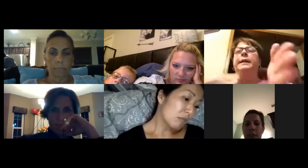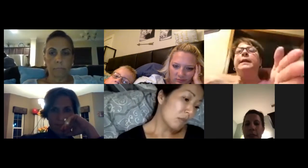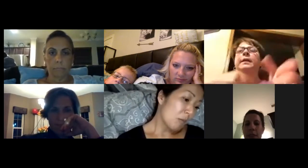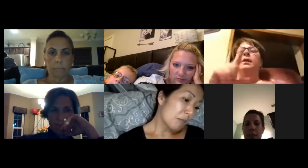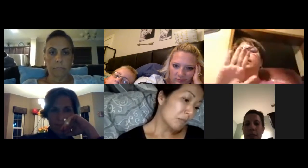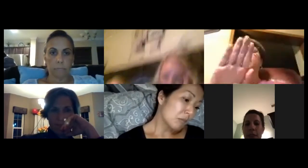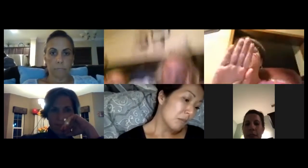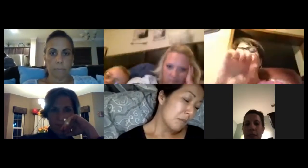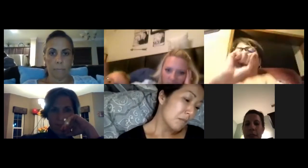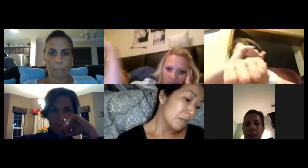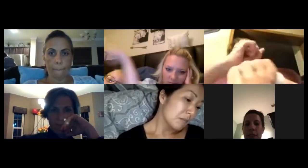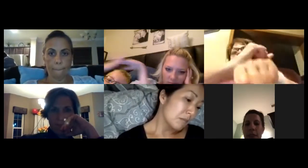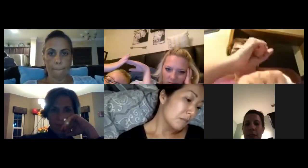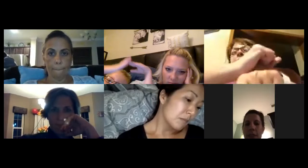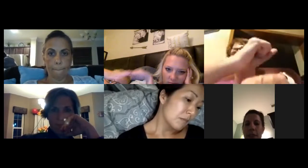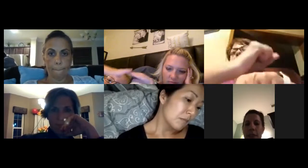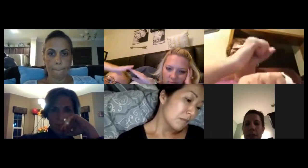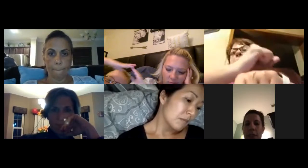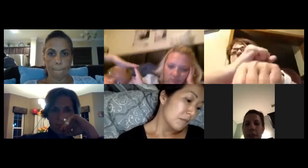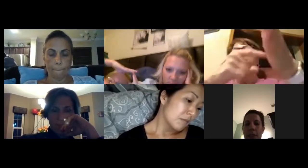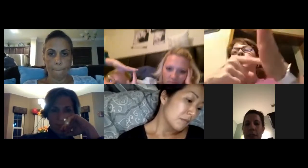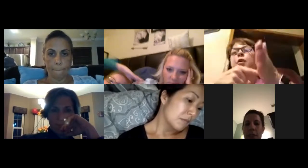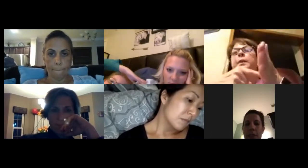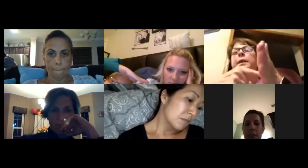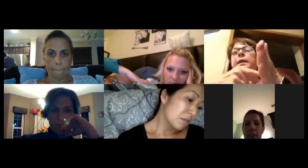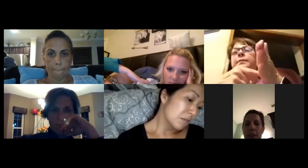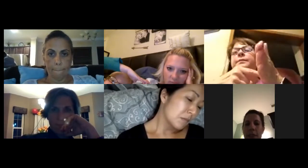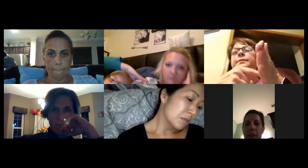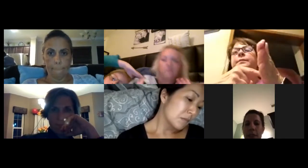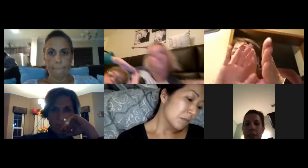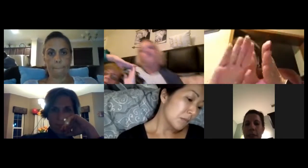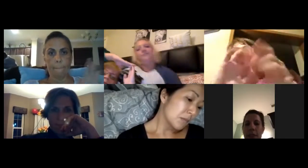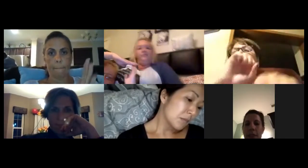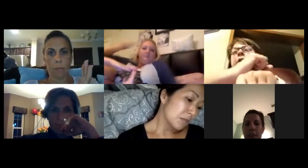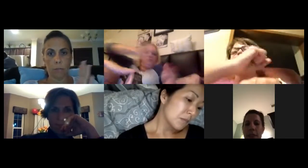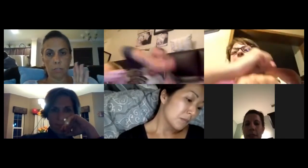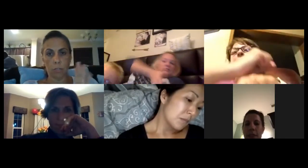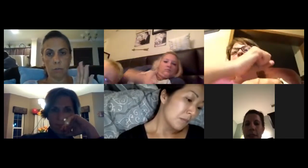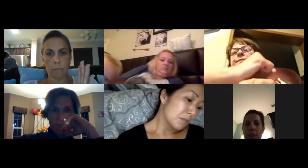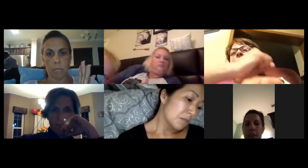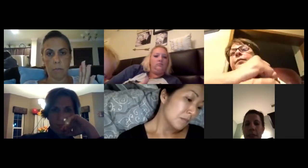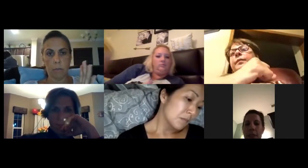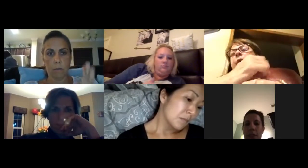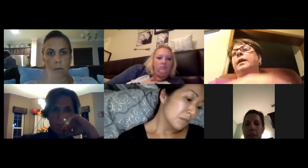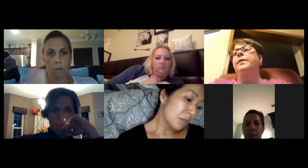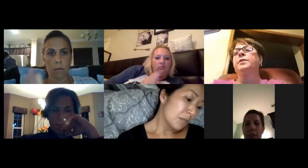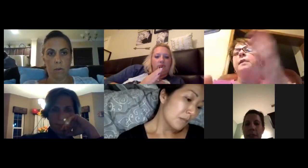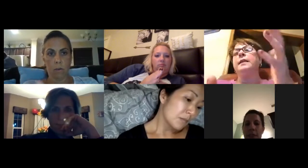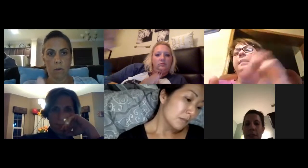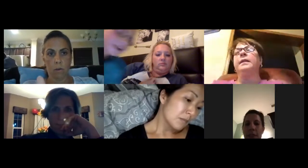me your work, show me your work, and they'll like,